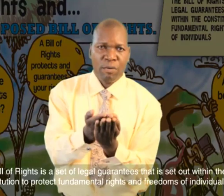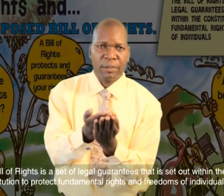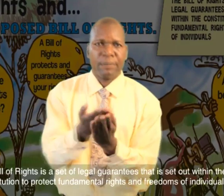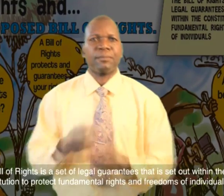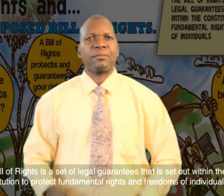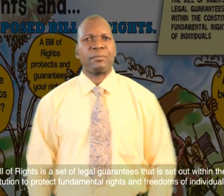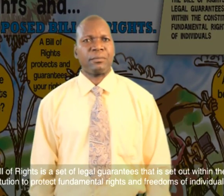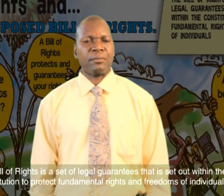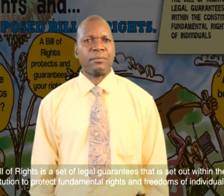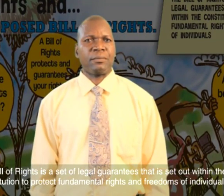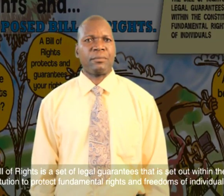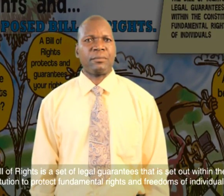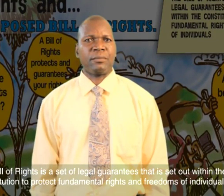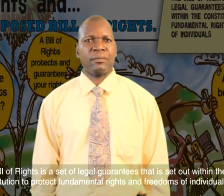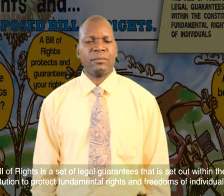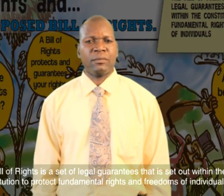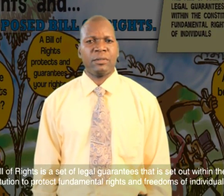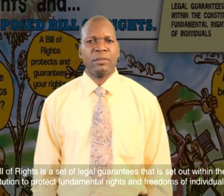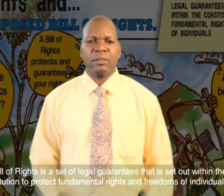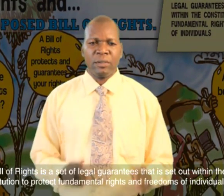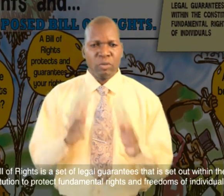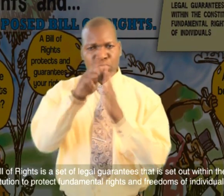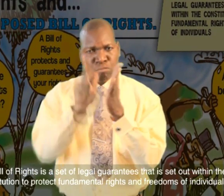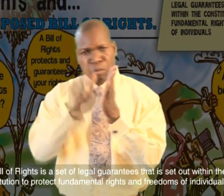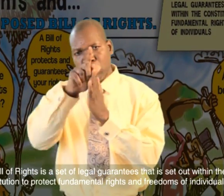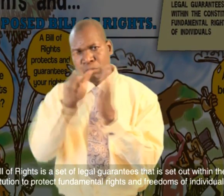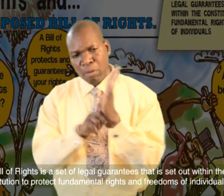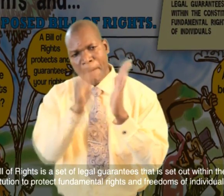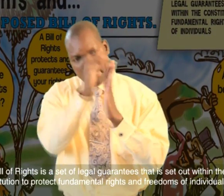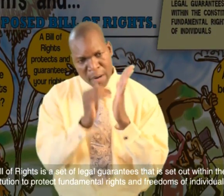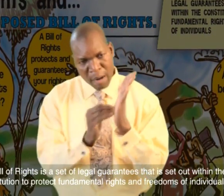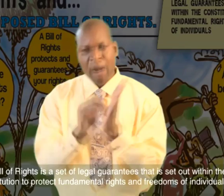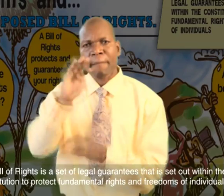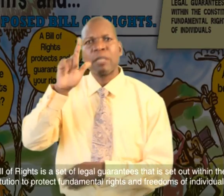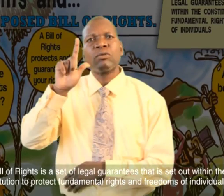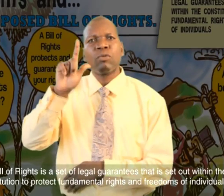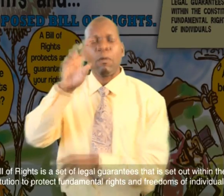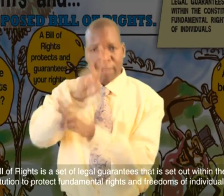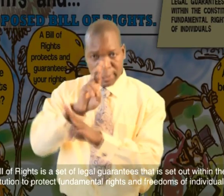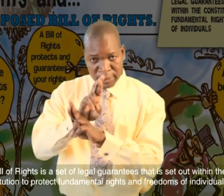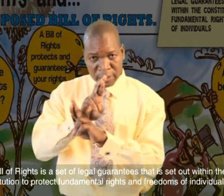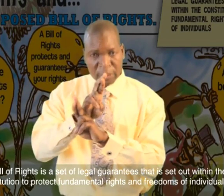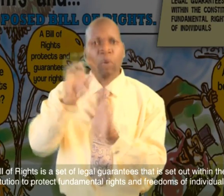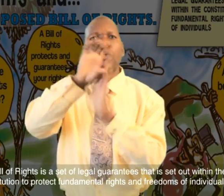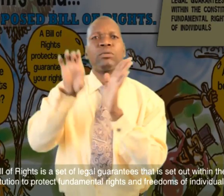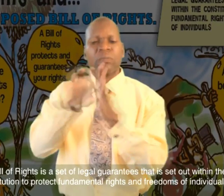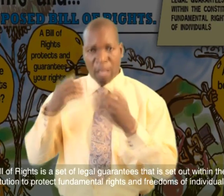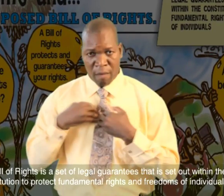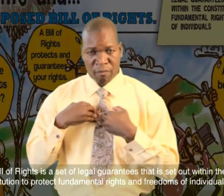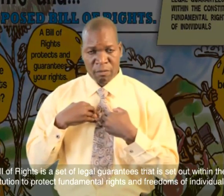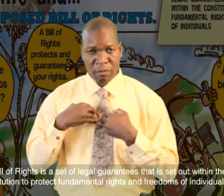The Bill of Rights is a set of legal guarantees that is set out within the Constitution to protect fundamental rights and freedom